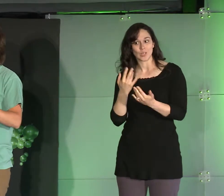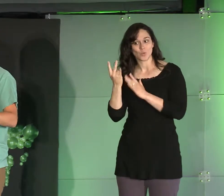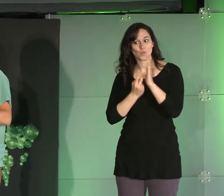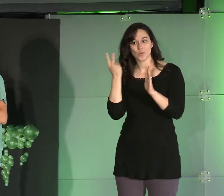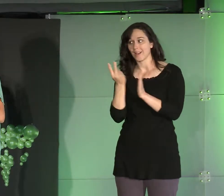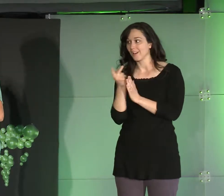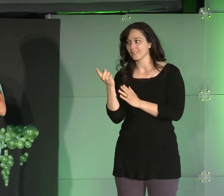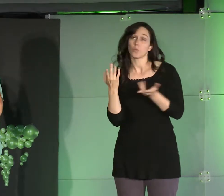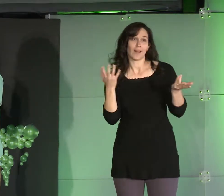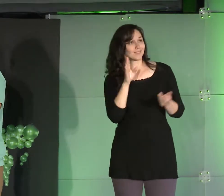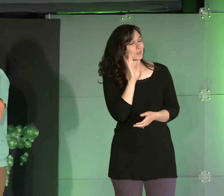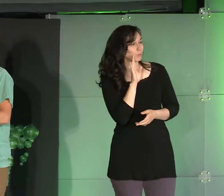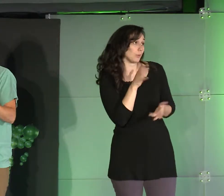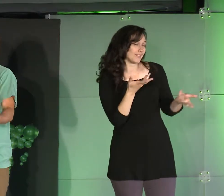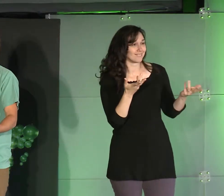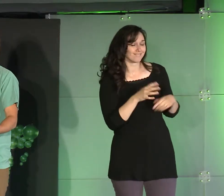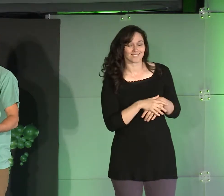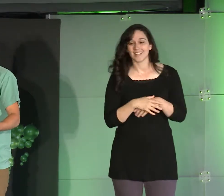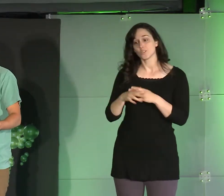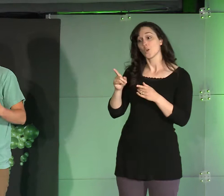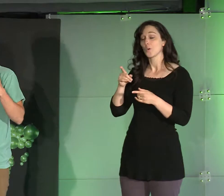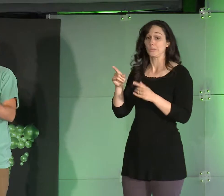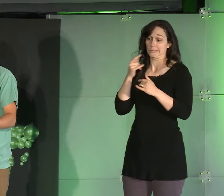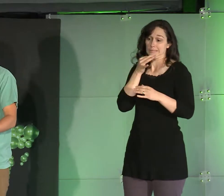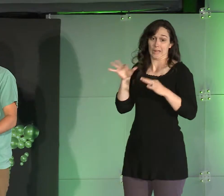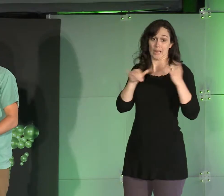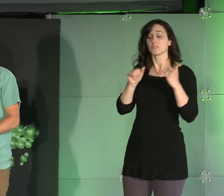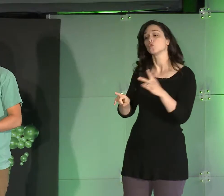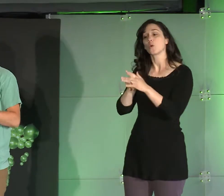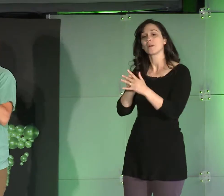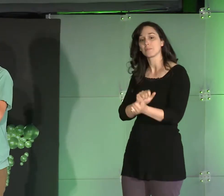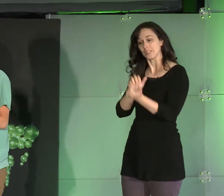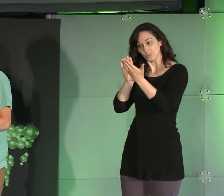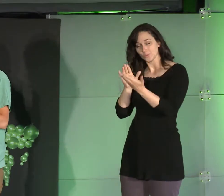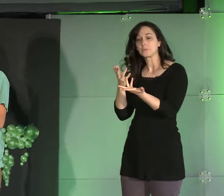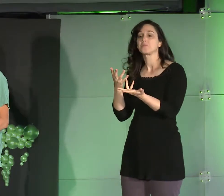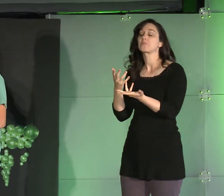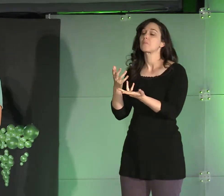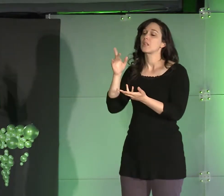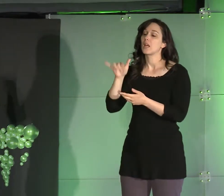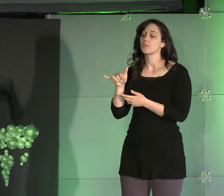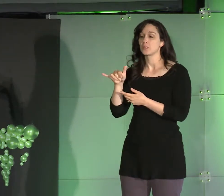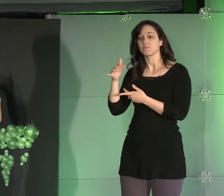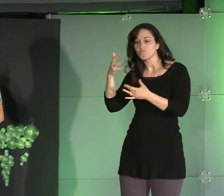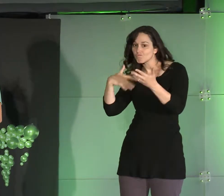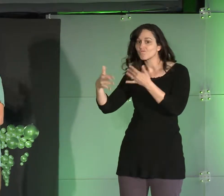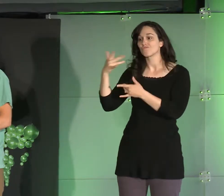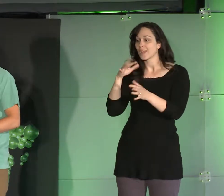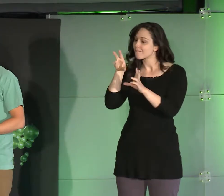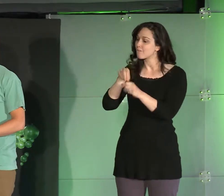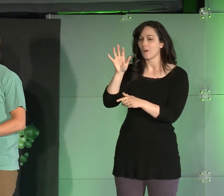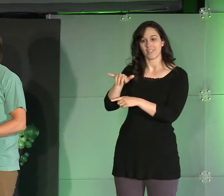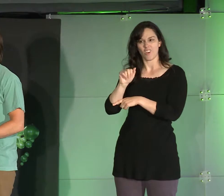hours, But had it a was couple brewery, beers. so yeah. As we were about to leave, she showed up, and we got introduced to her and got kind of involved in the Austin brewing space, and that was kind of how it